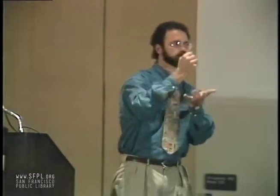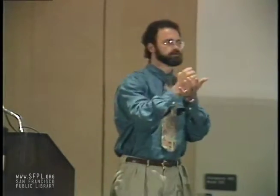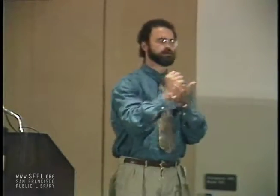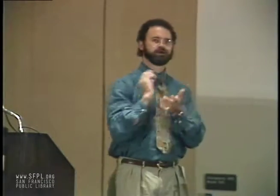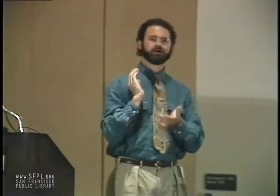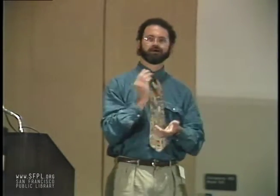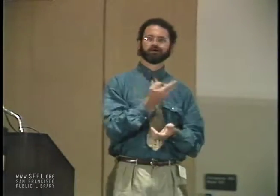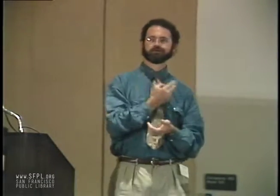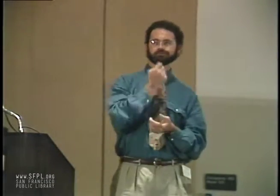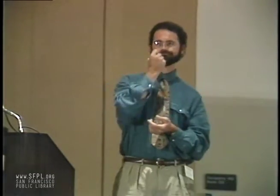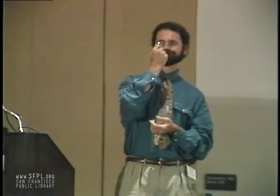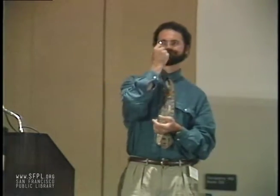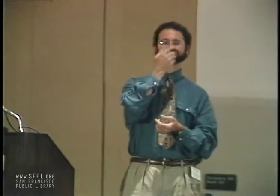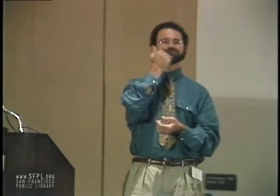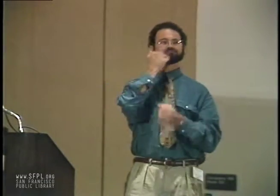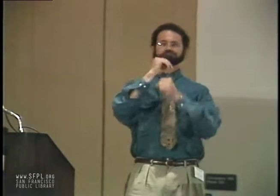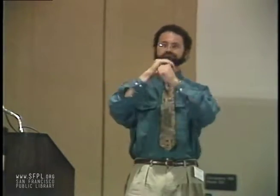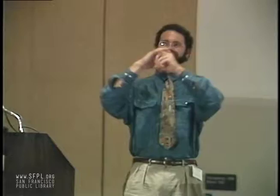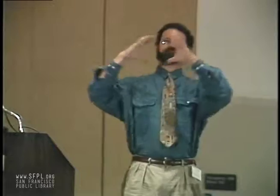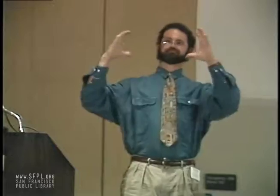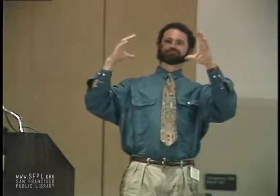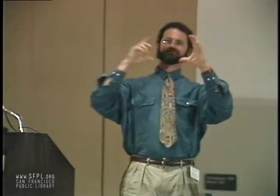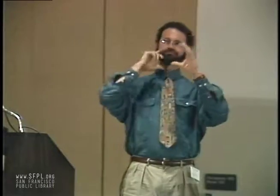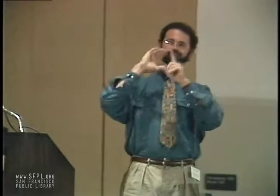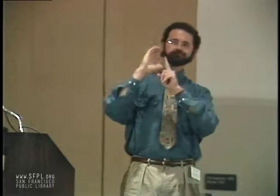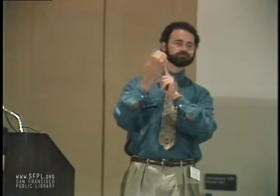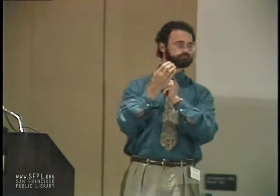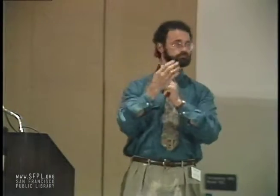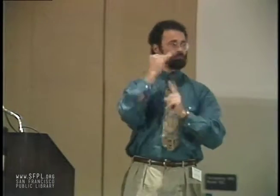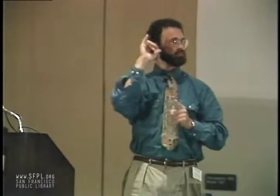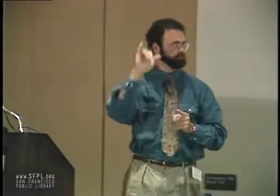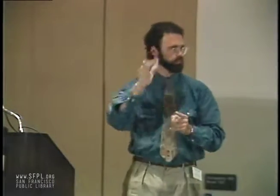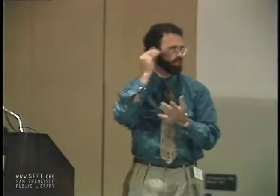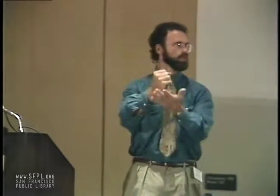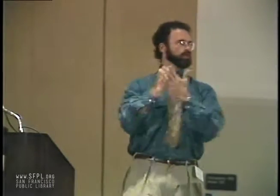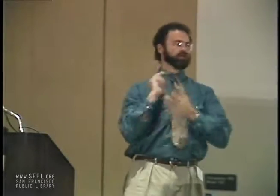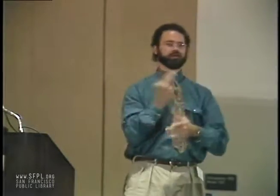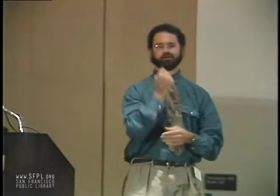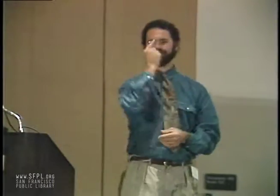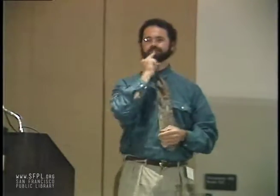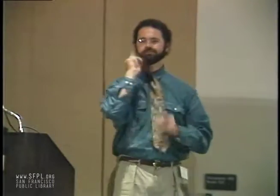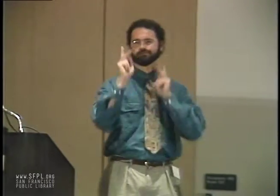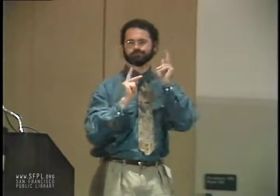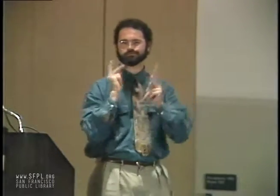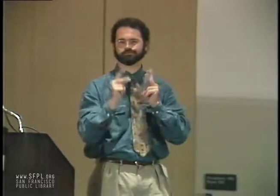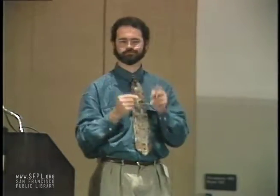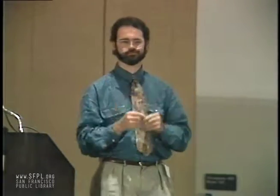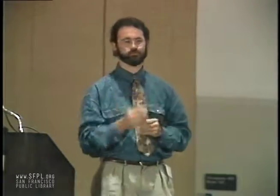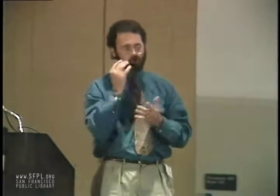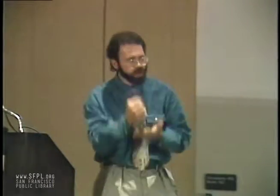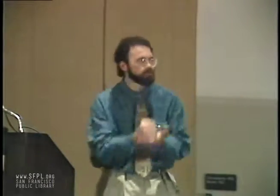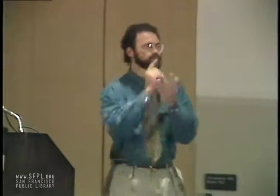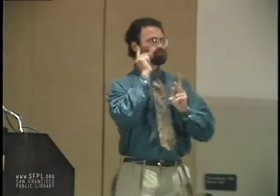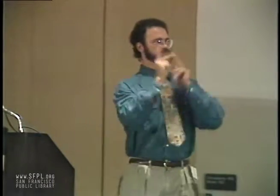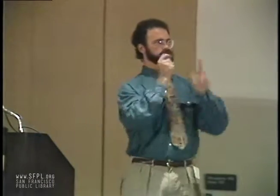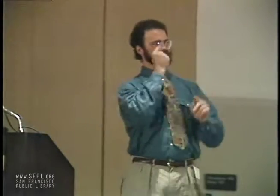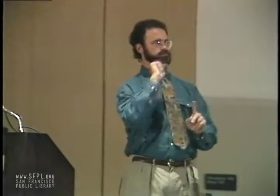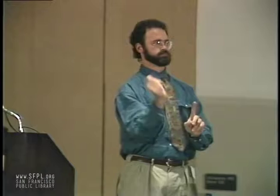We need more gathering of experience, more data to give us a better, more full